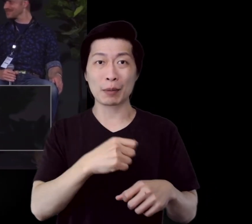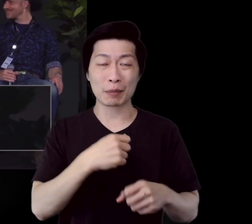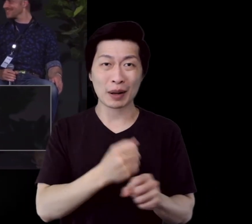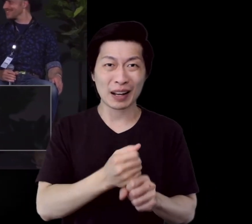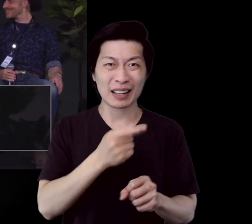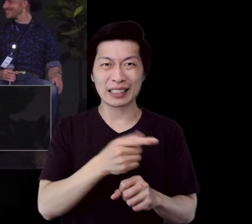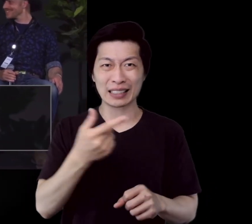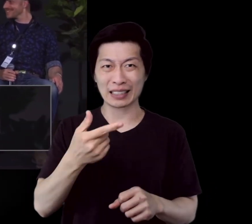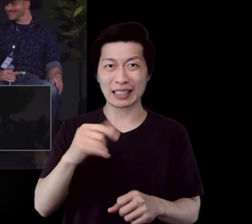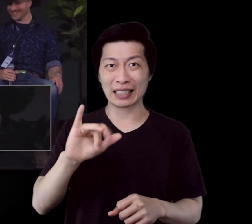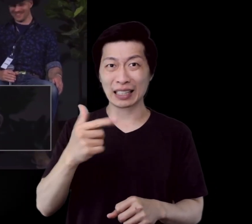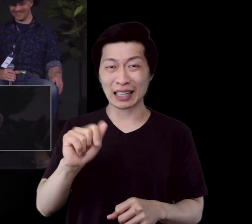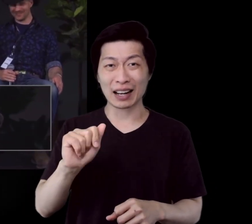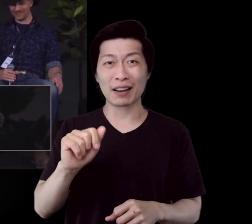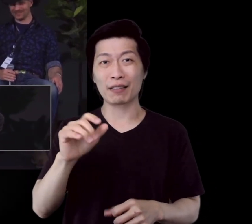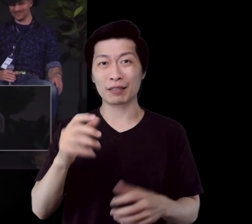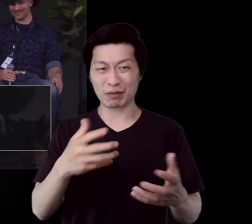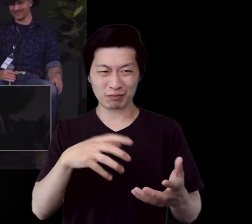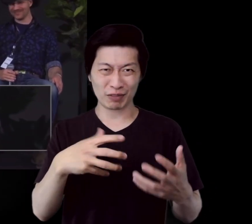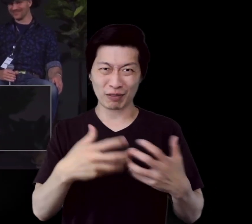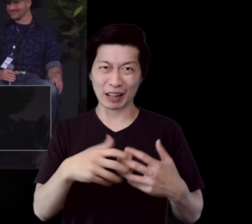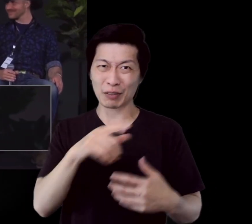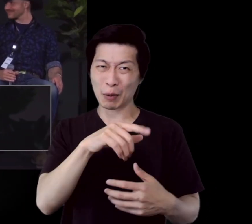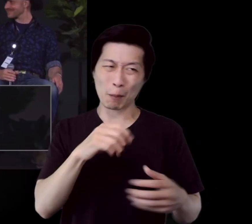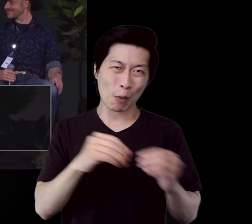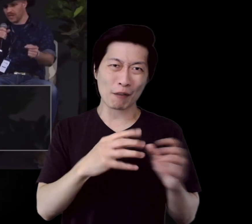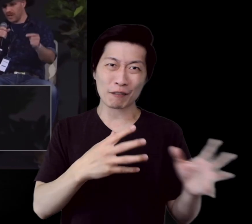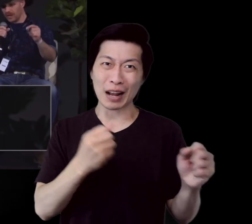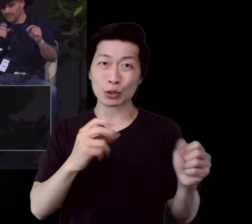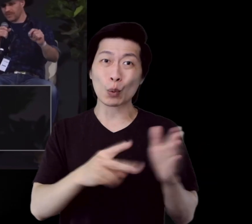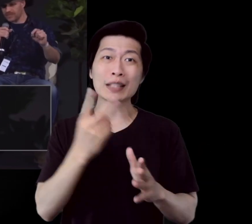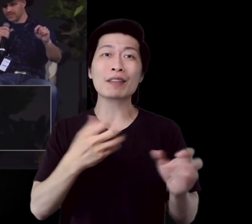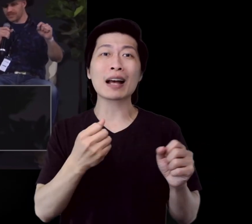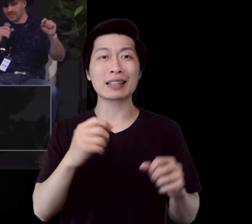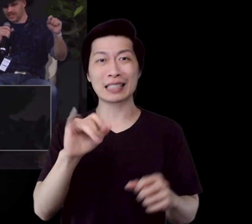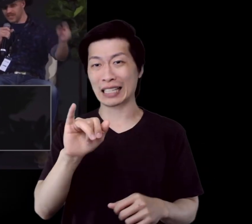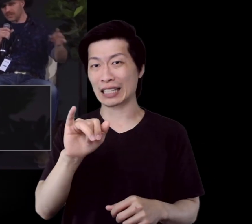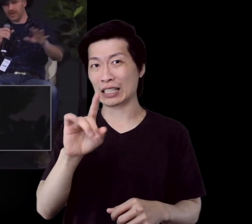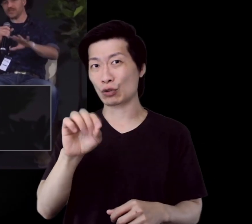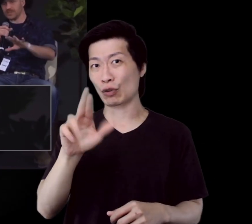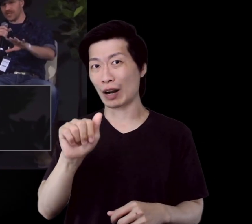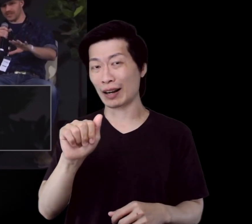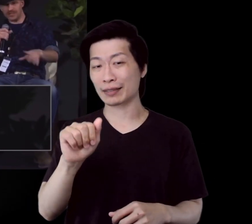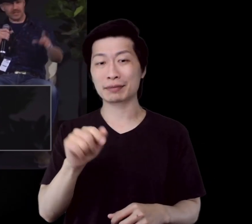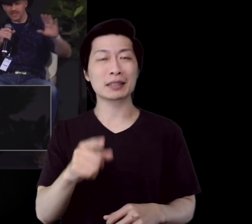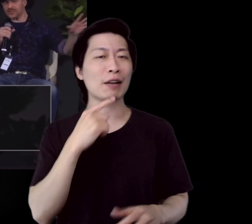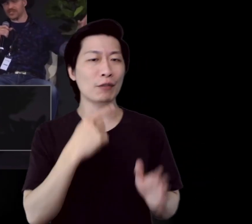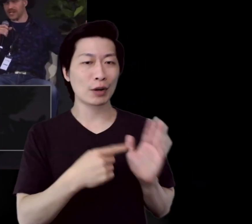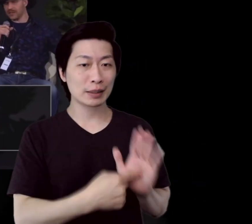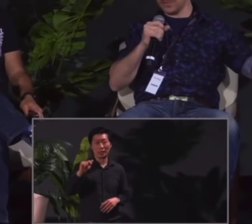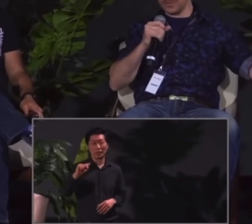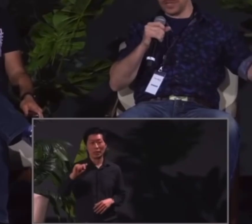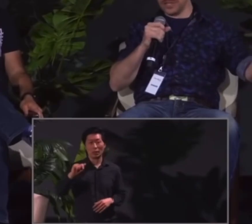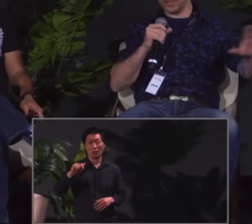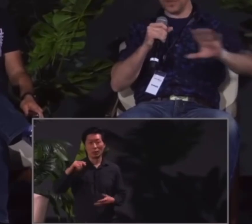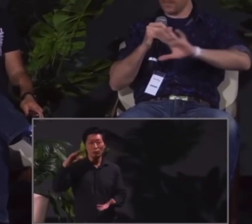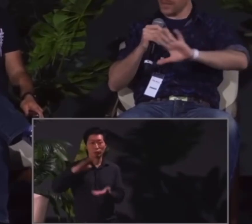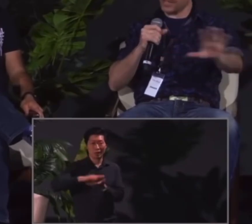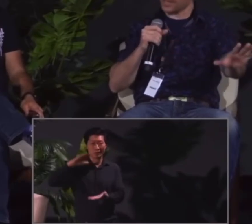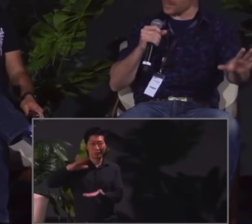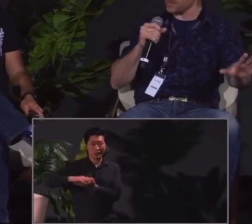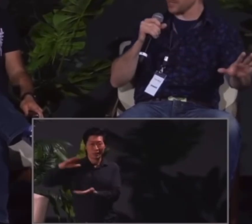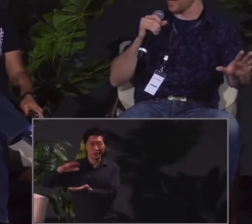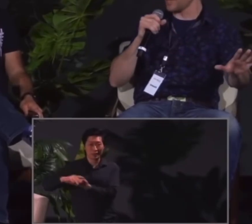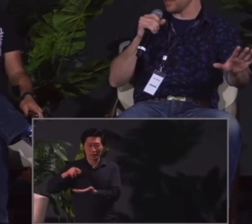Giga casting twice as fast as IDRA made them to do. For instance, the Gigapress machines, IDRA designed those machines to pump